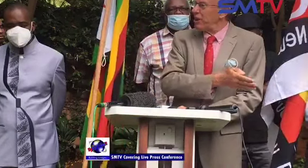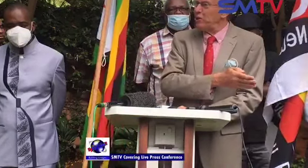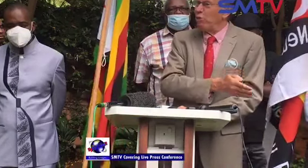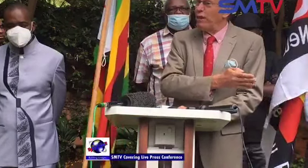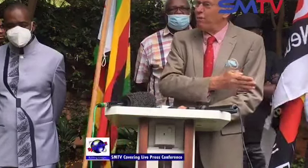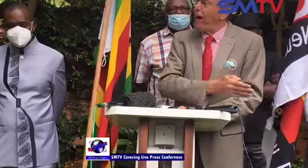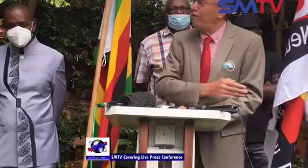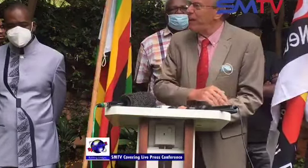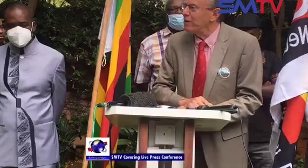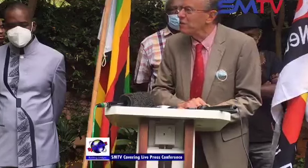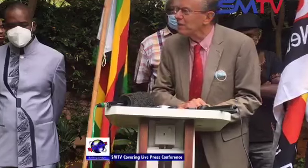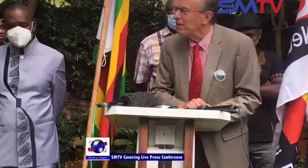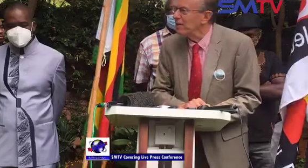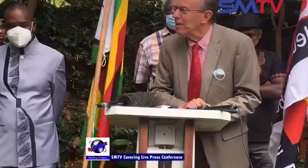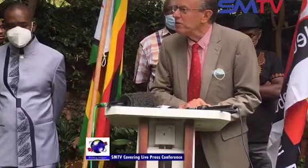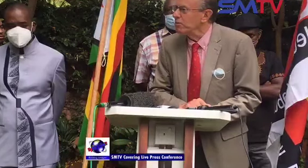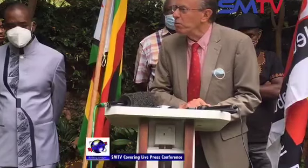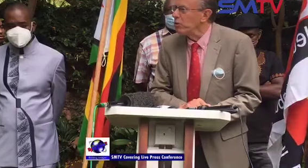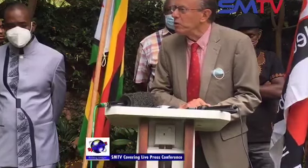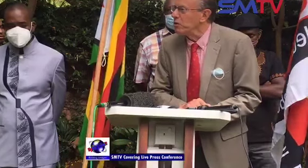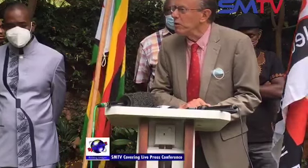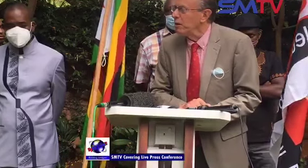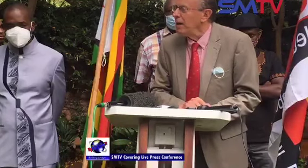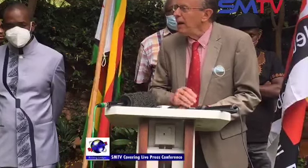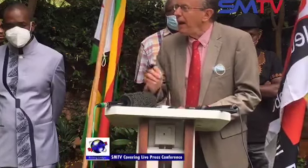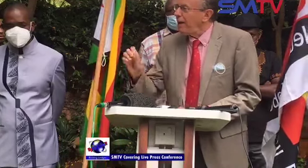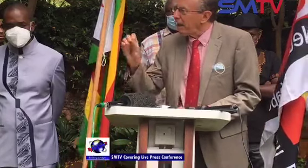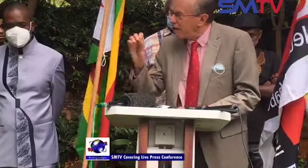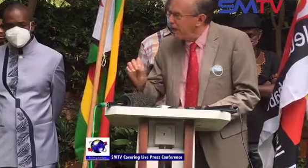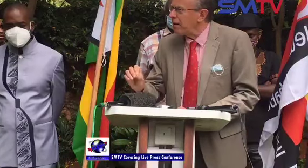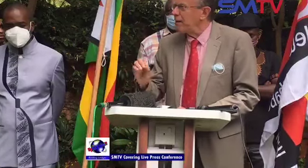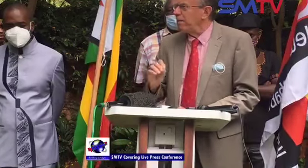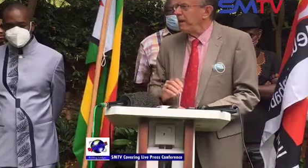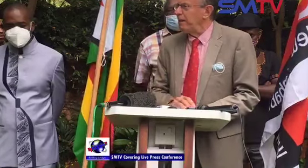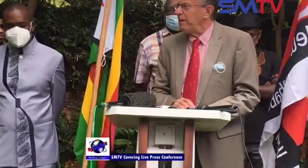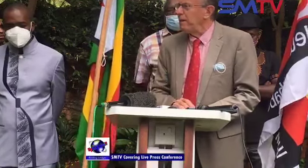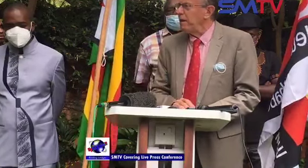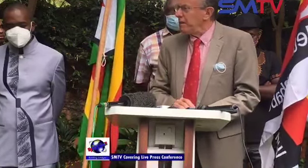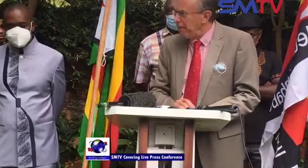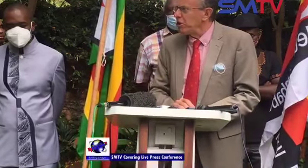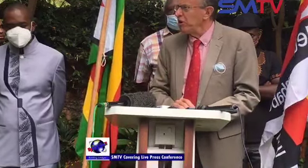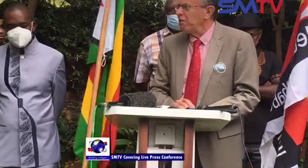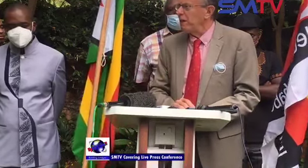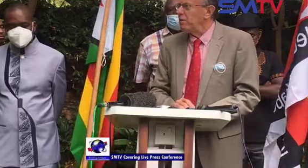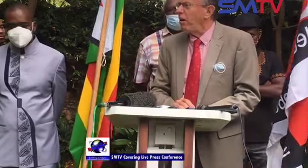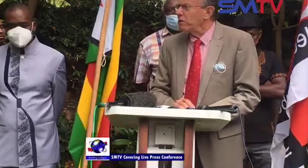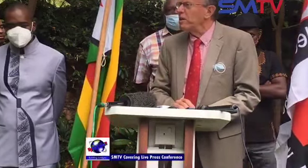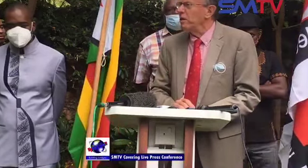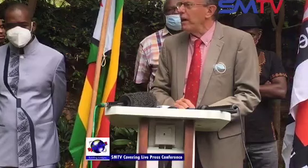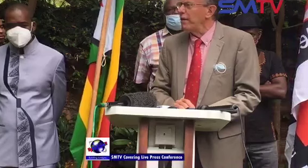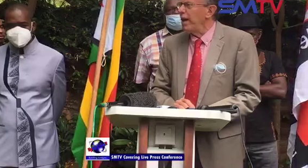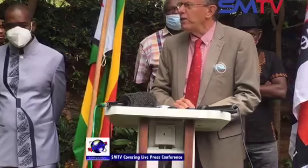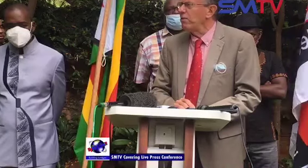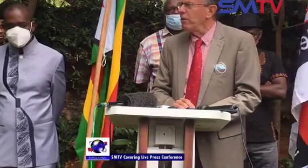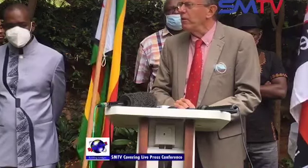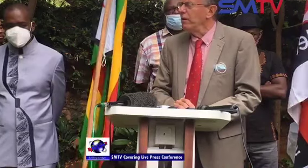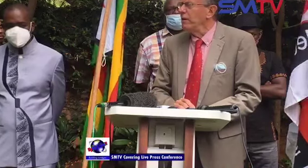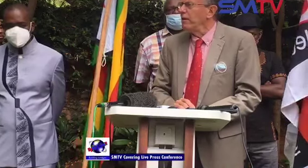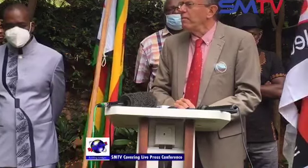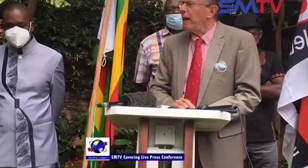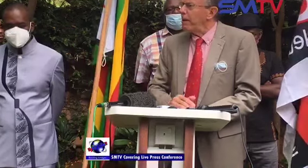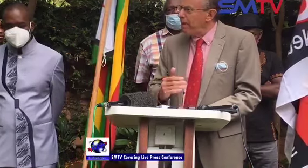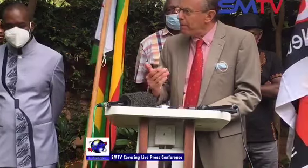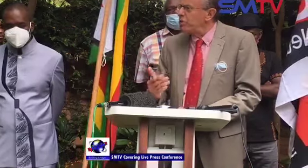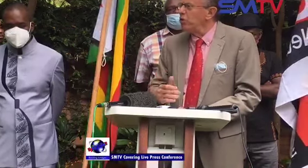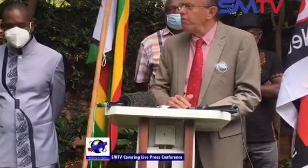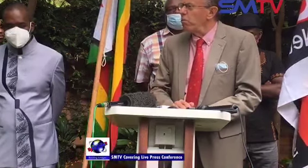best has 45,000 support, had a critical effect, a damaging effect, obviously, on our cash flow. But